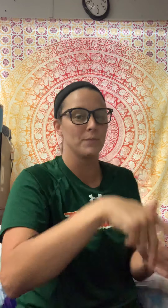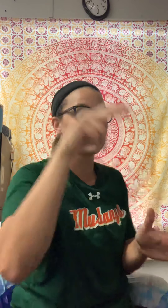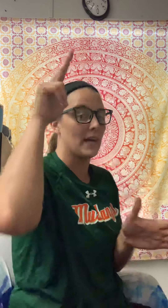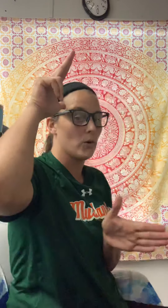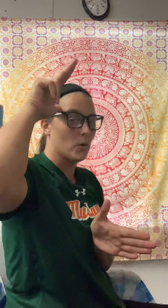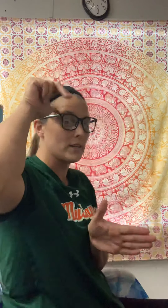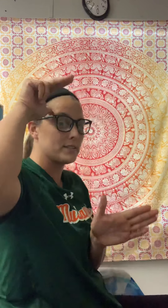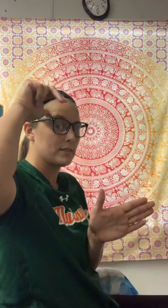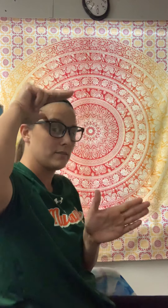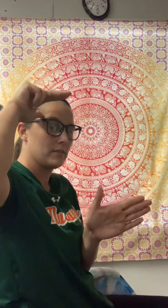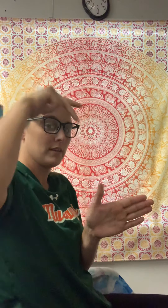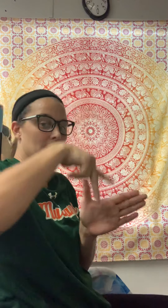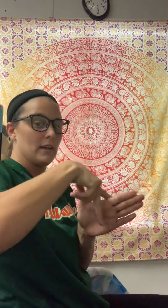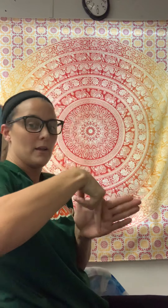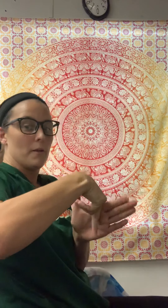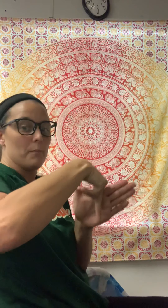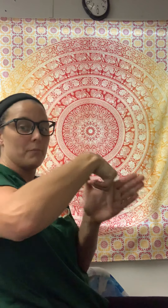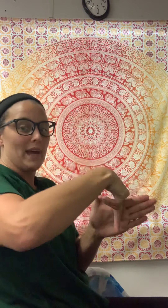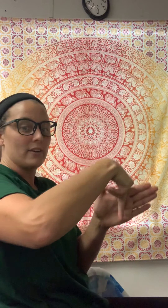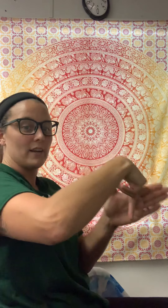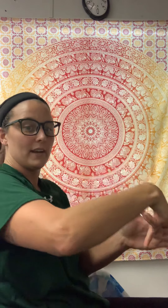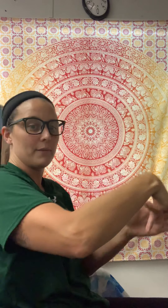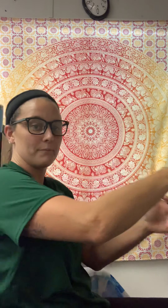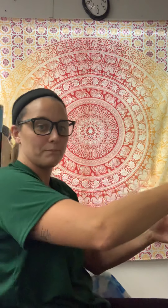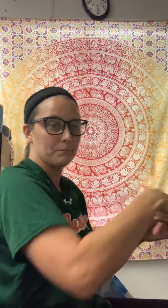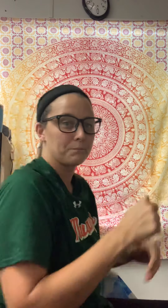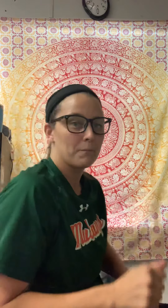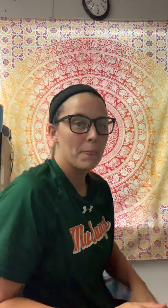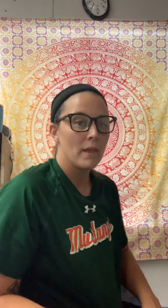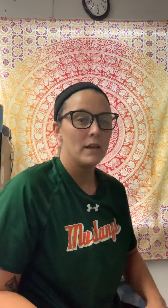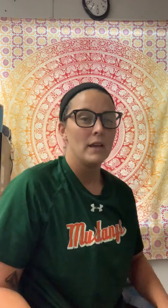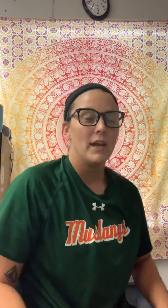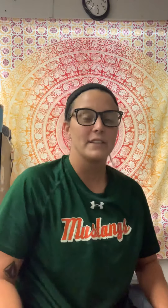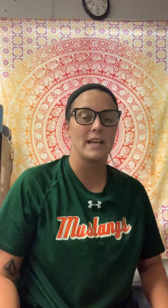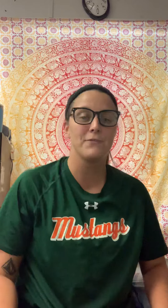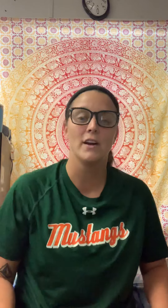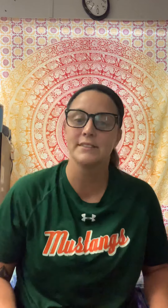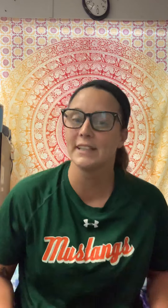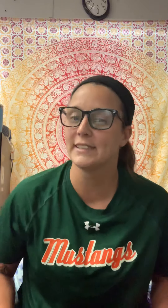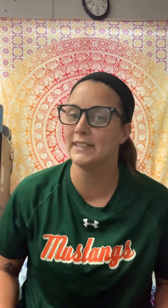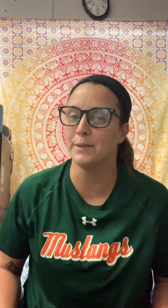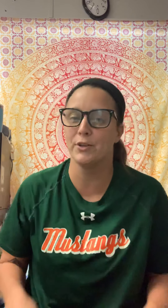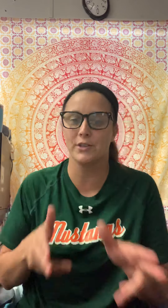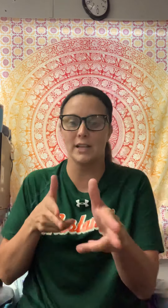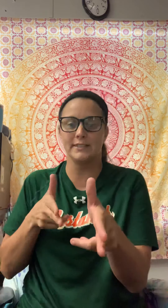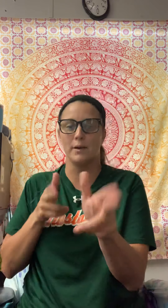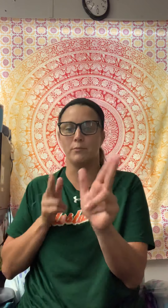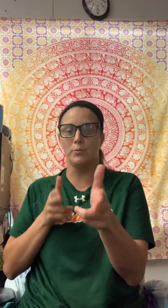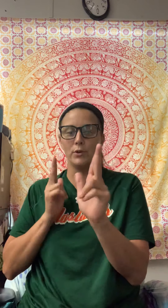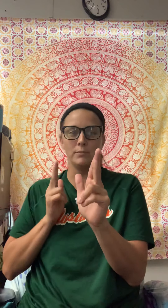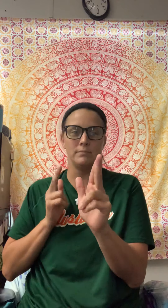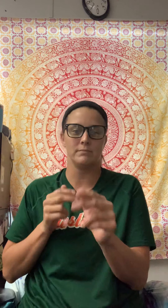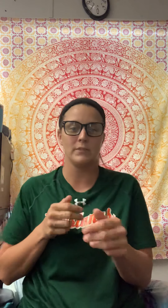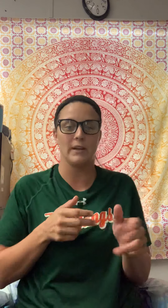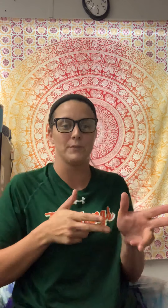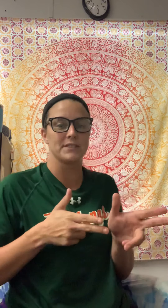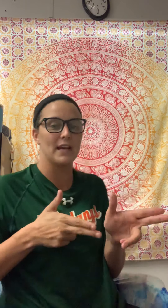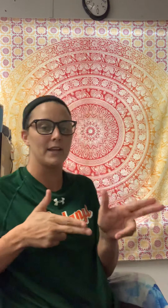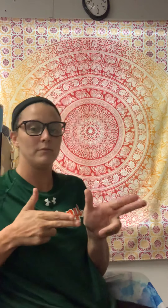side. Horse back riding. The sign for hunting is easy. Put your guns up. Boom, boom. All right, from the side.